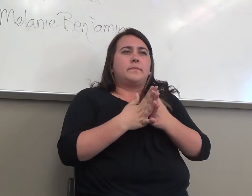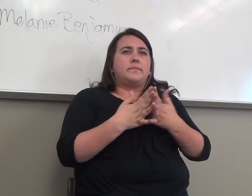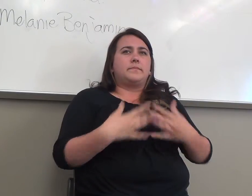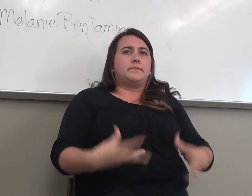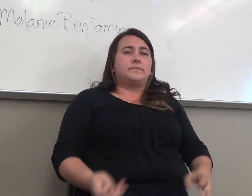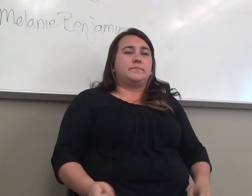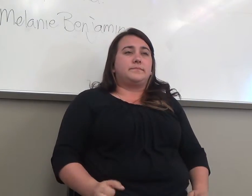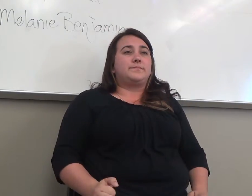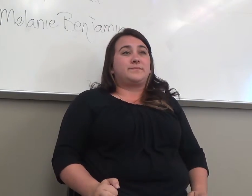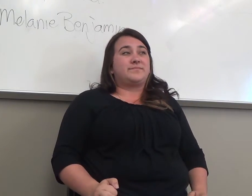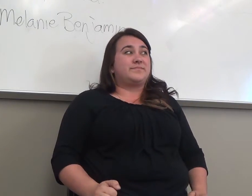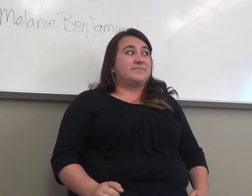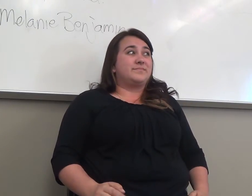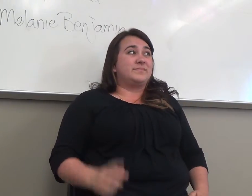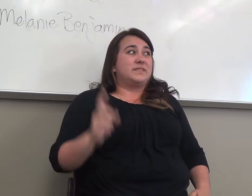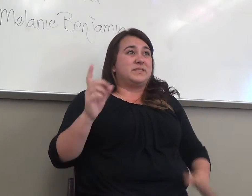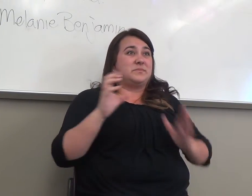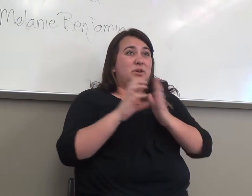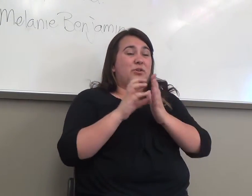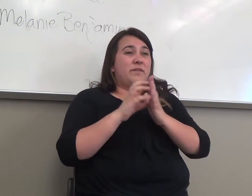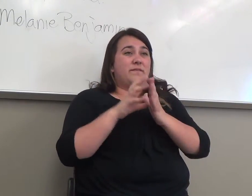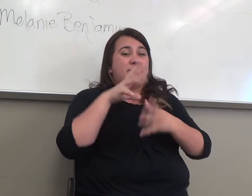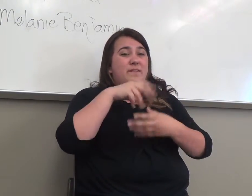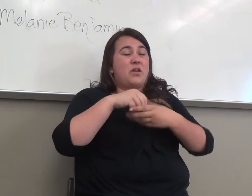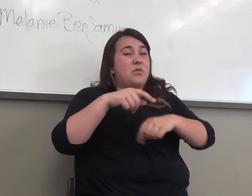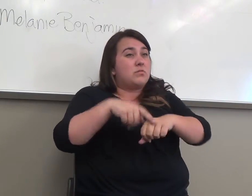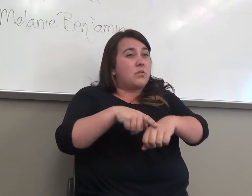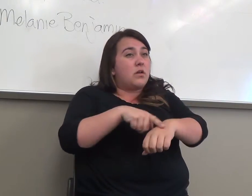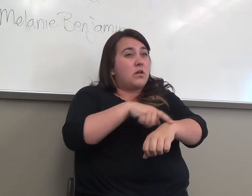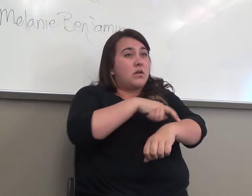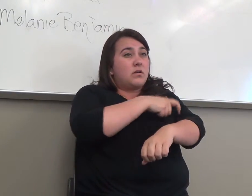This is a long time, right? This actually goes from